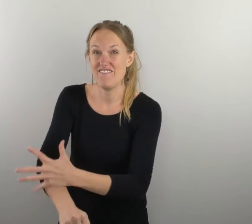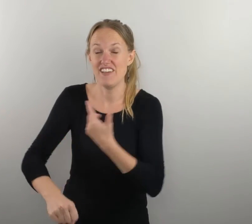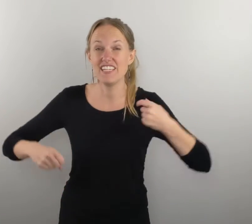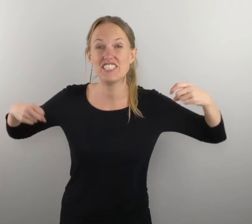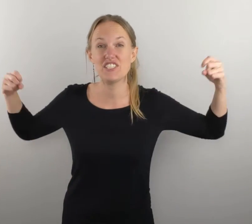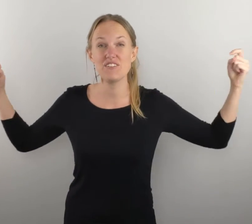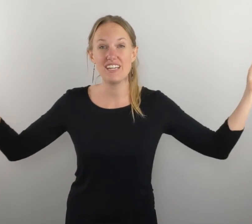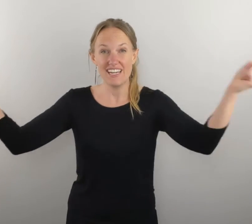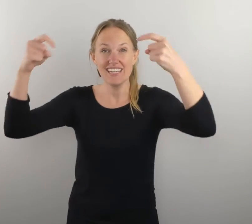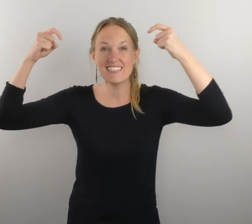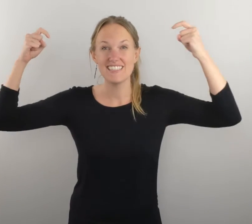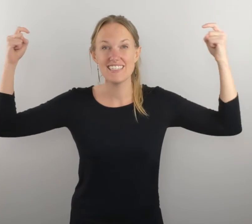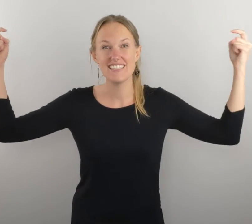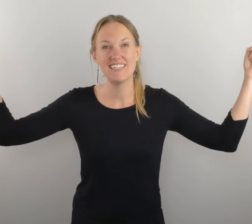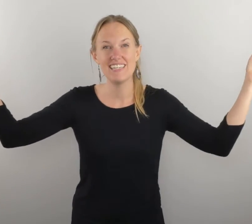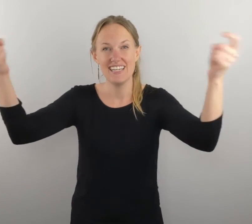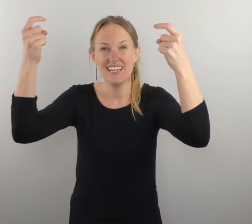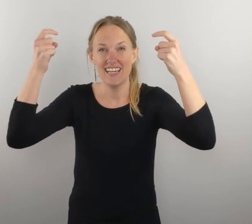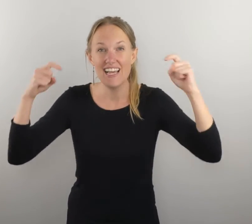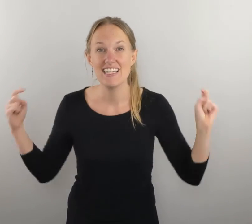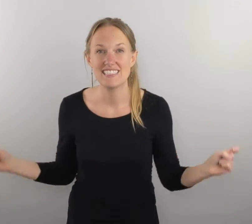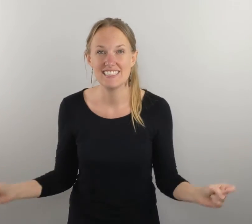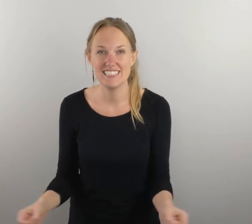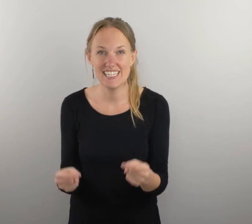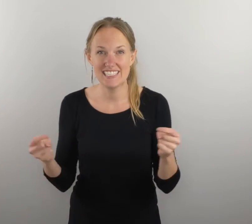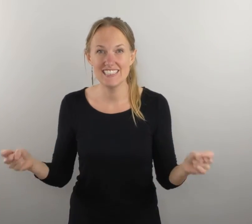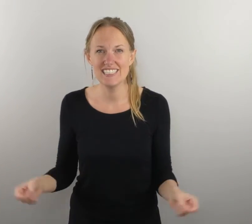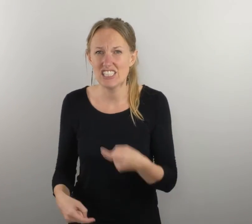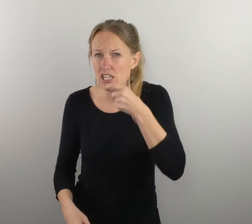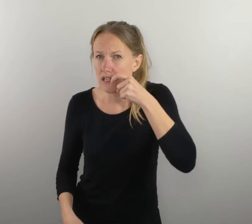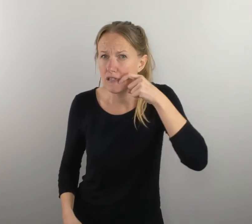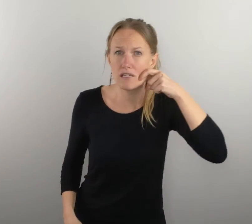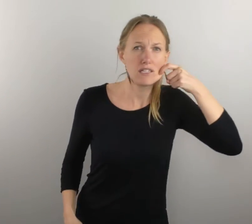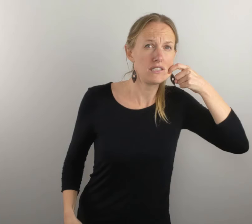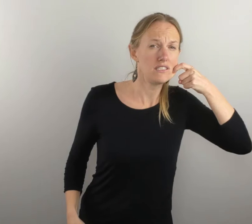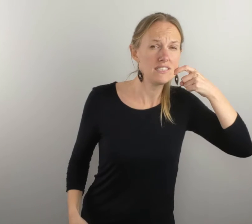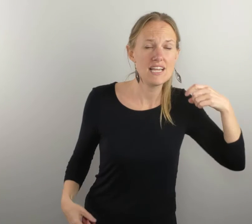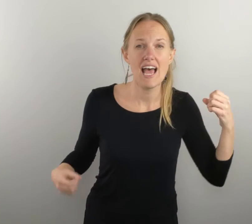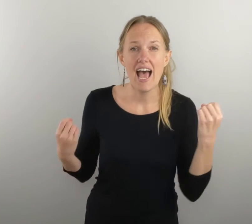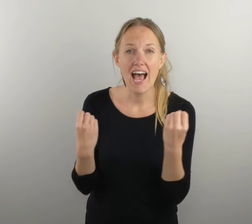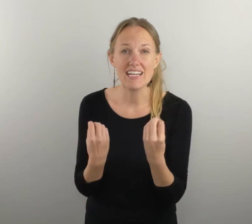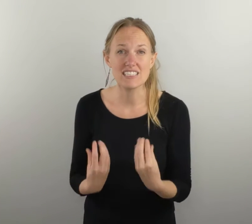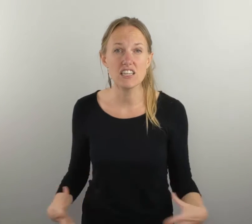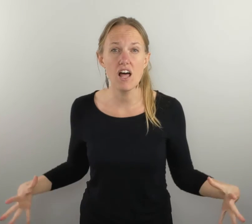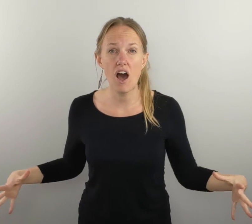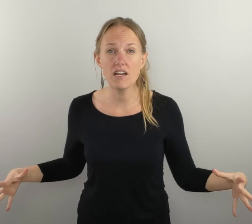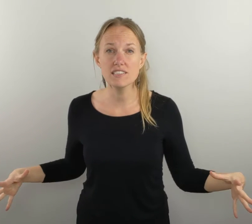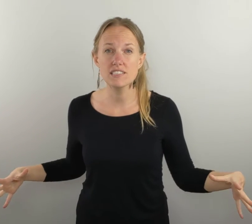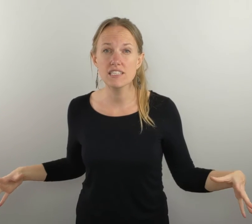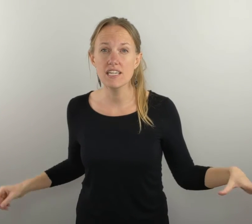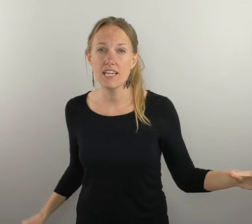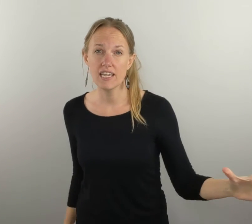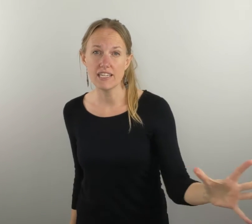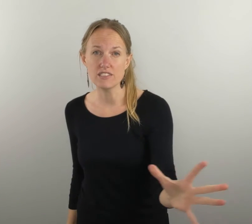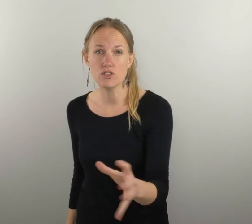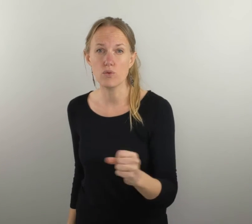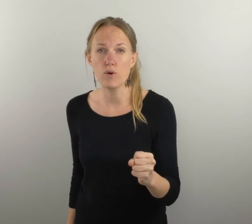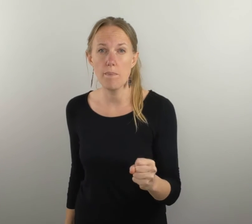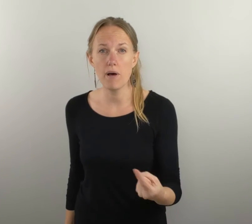victory, sin's curse has lost its grip